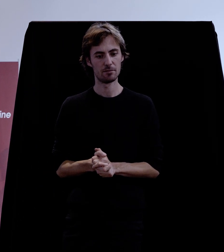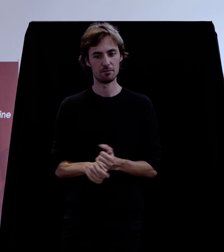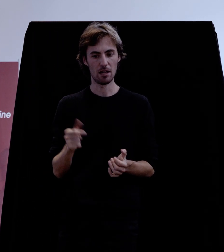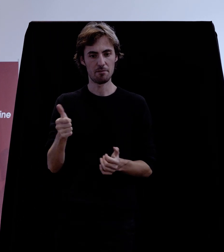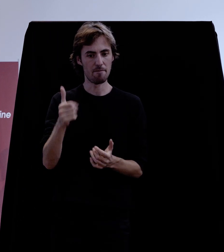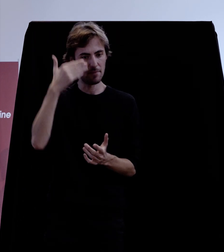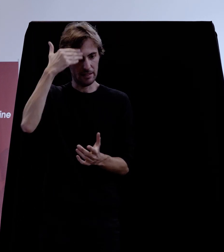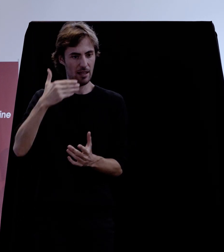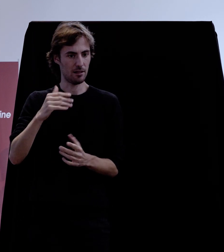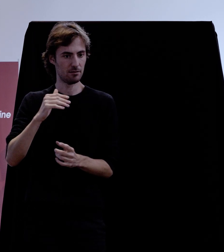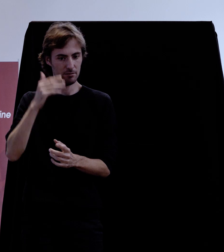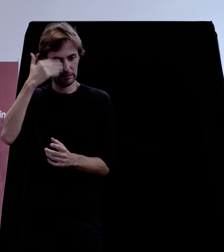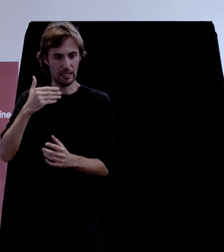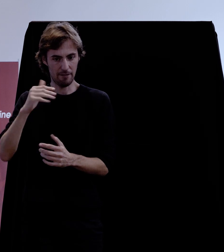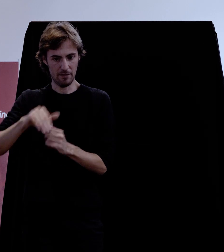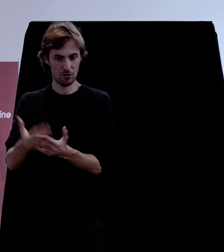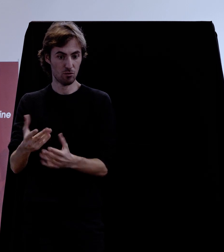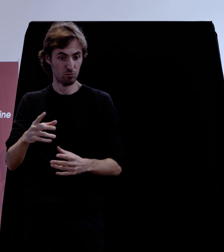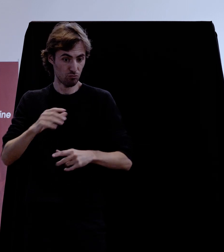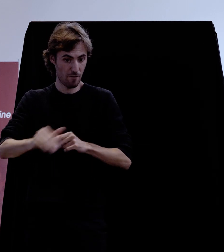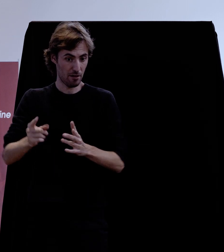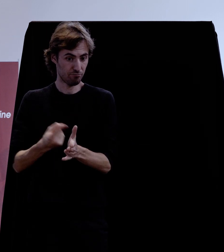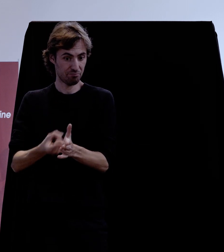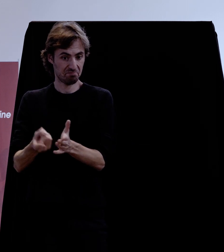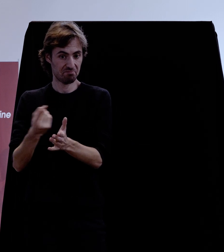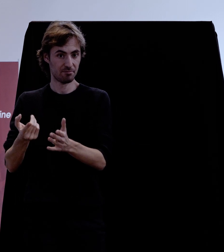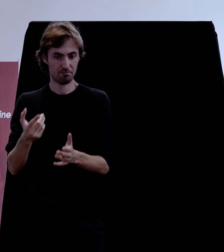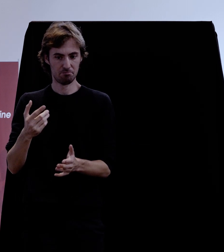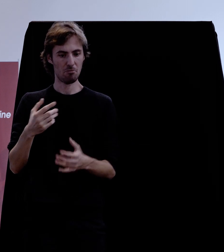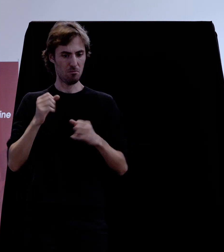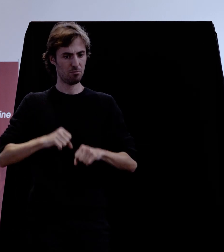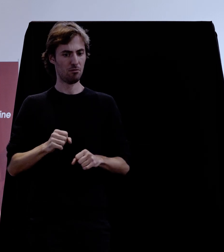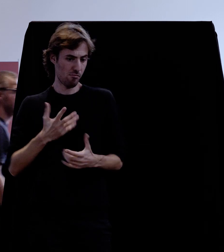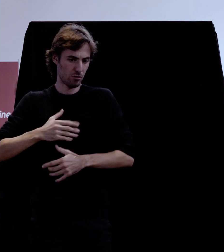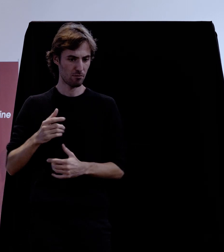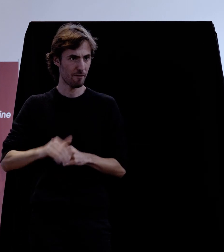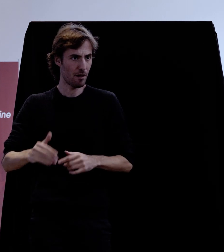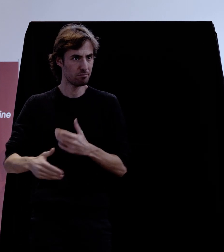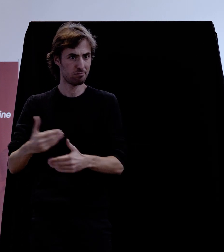And knowing I can do something is really beneficial.